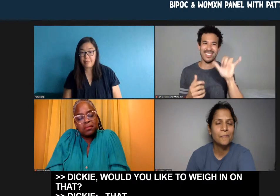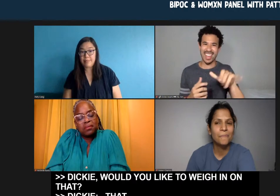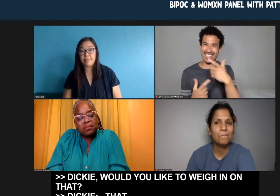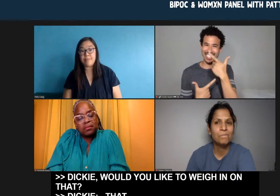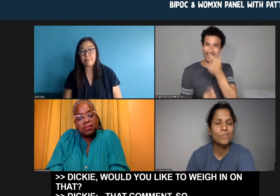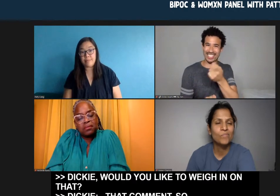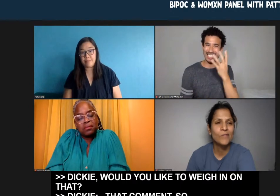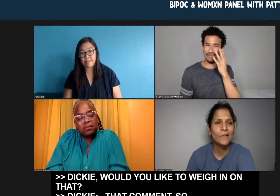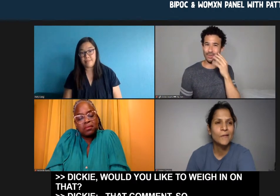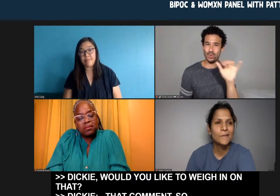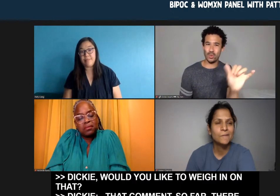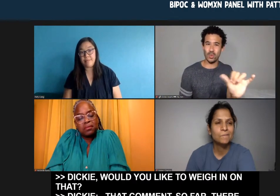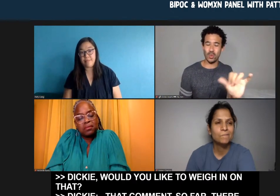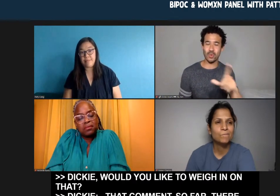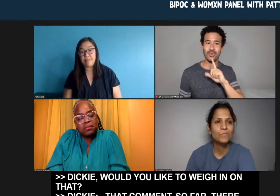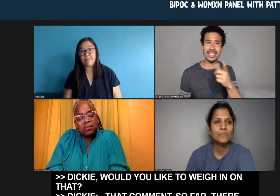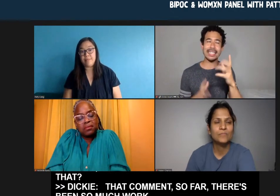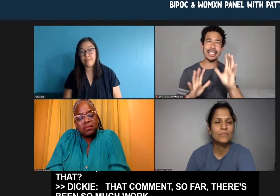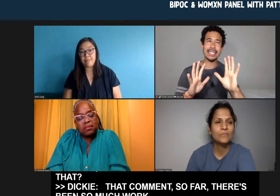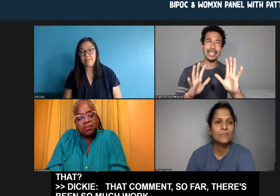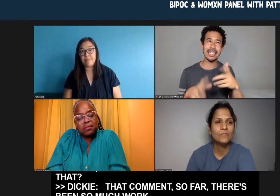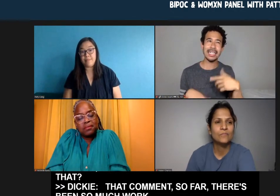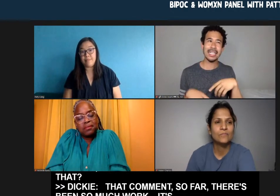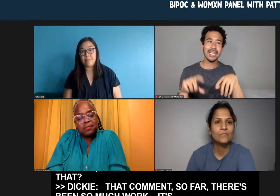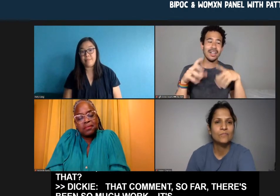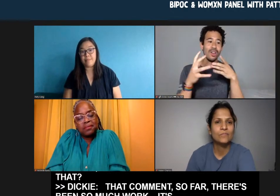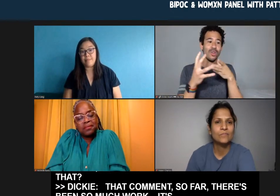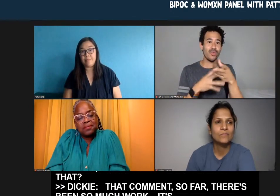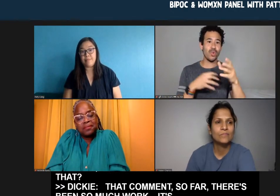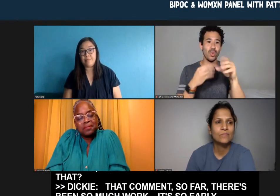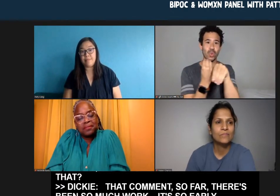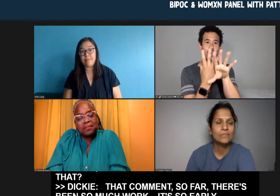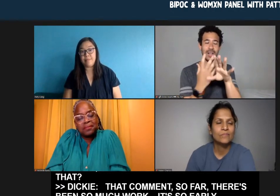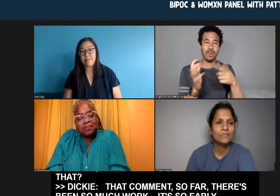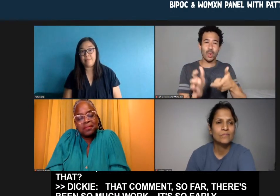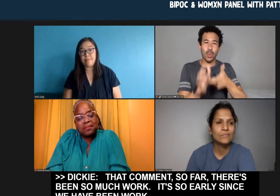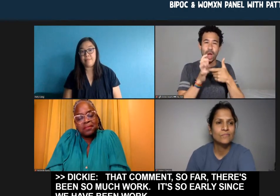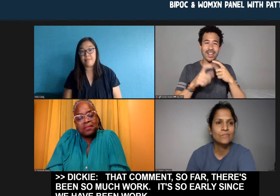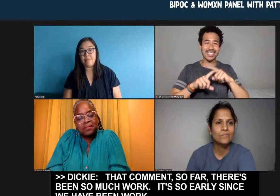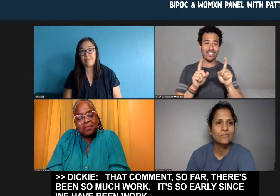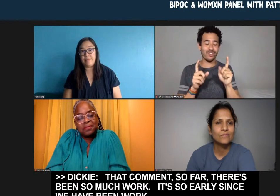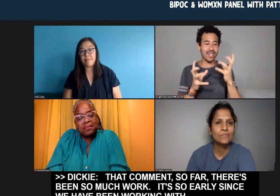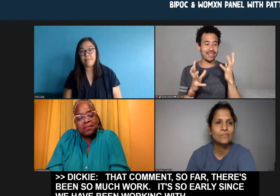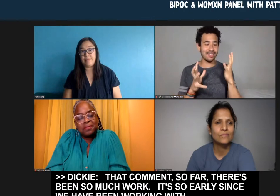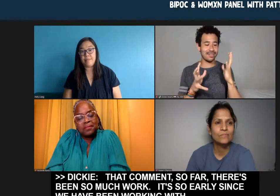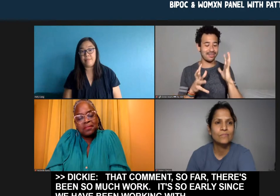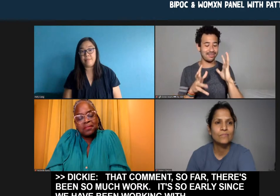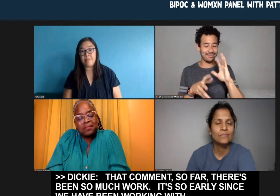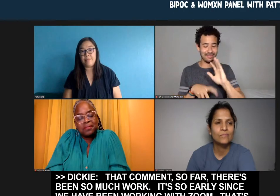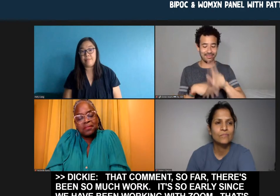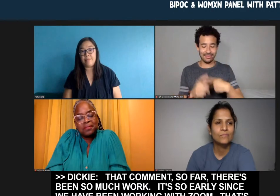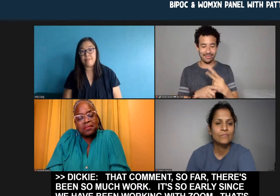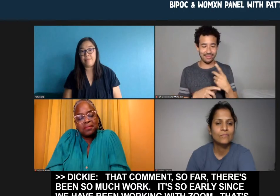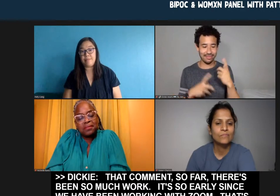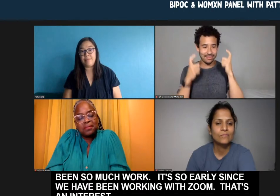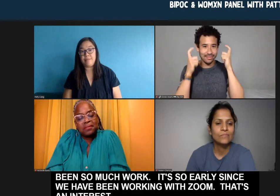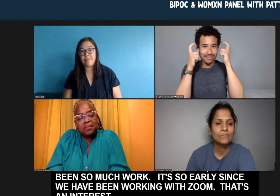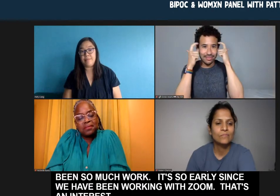that we've started working with Zoom, and that's been such an interesting experience too. So working through just trying to